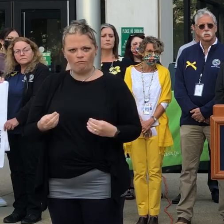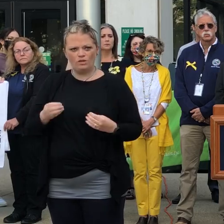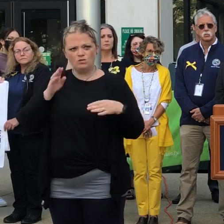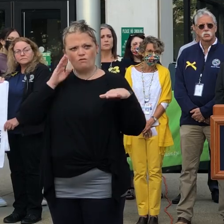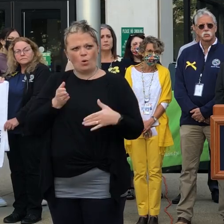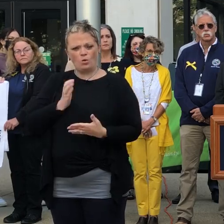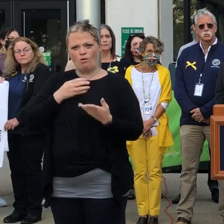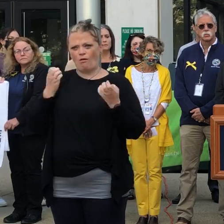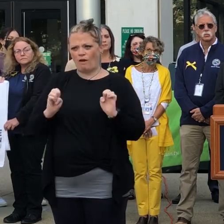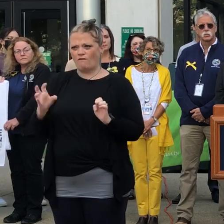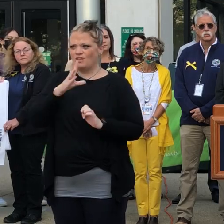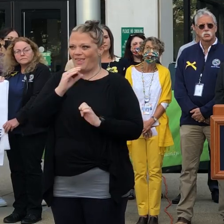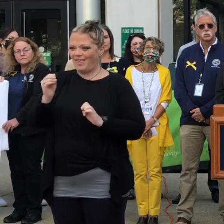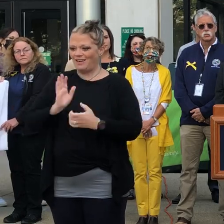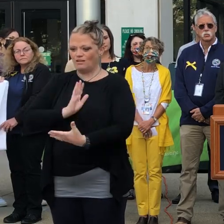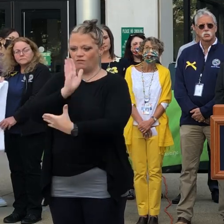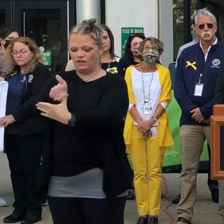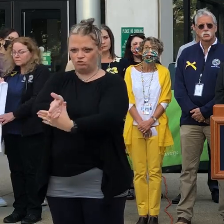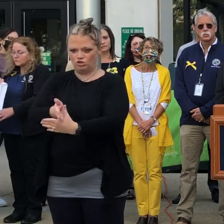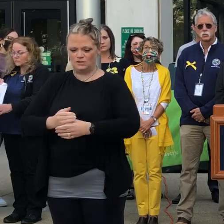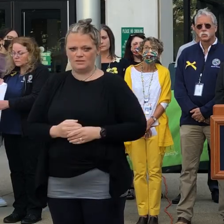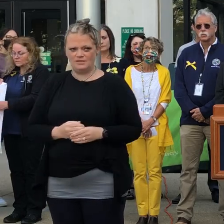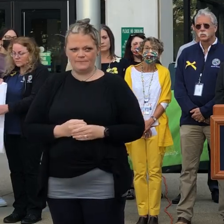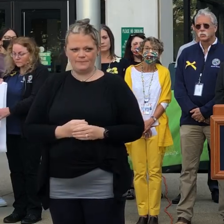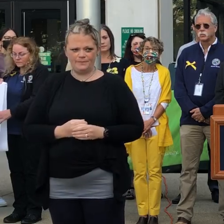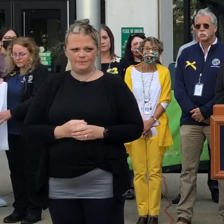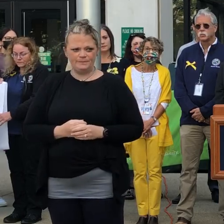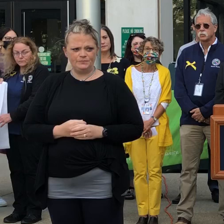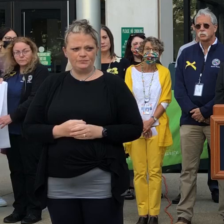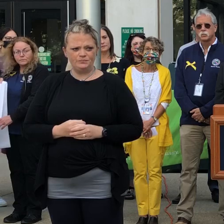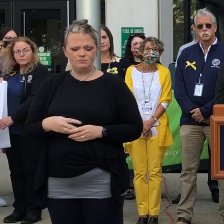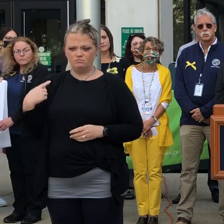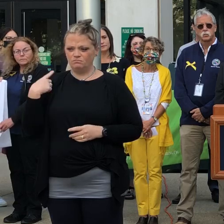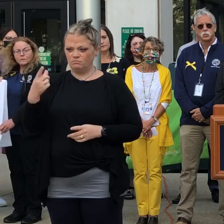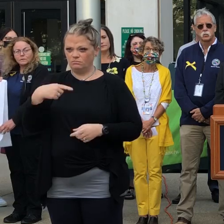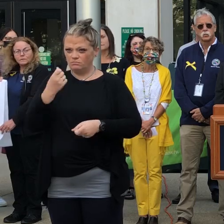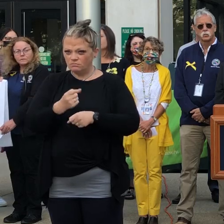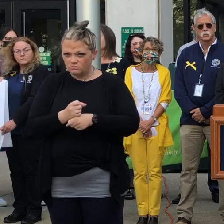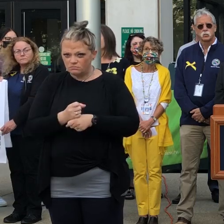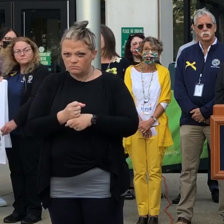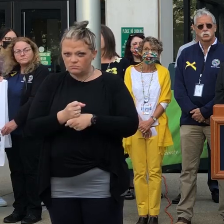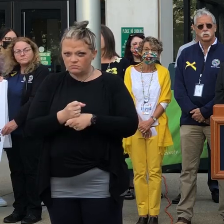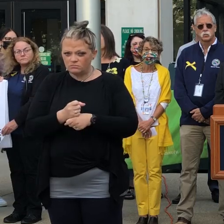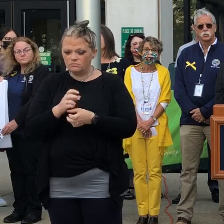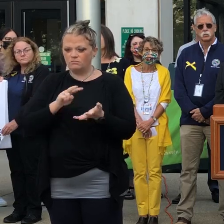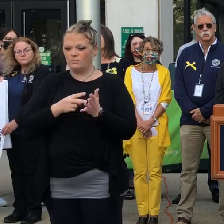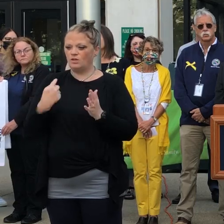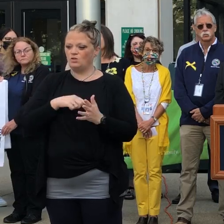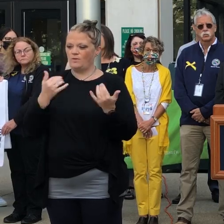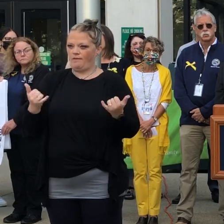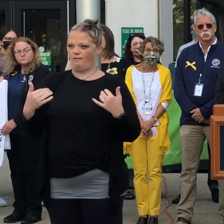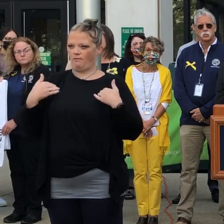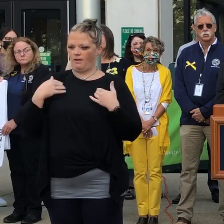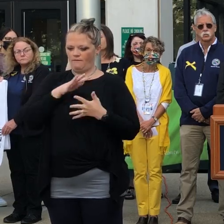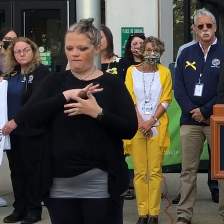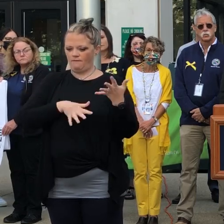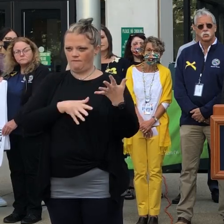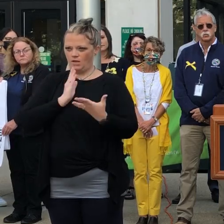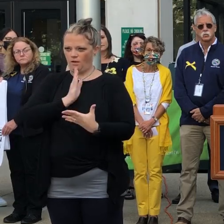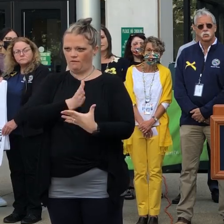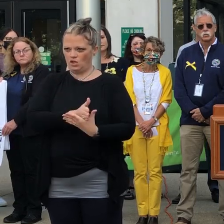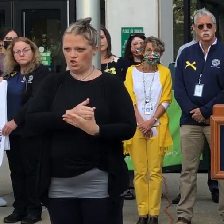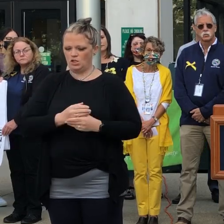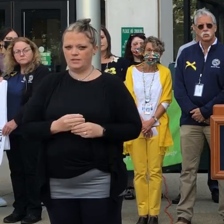efforts and our interventions. Over the last year, that has led to the following interventions.